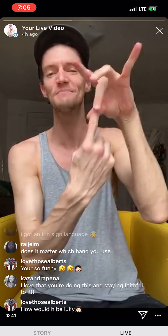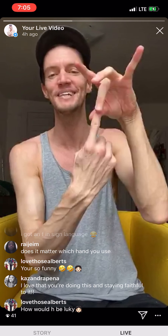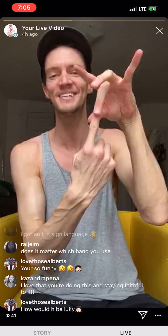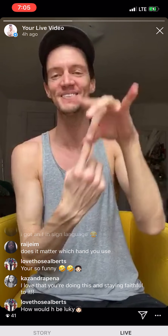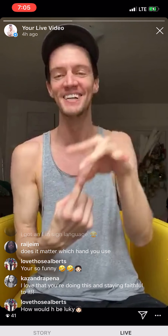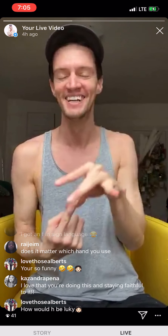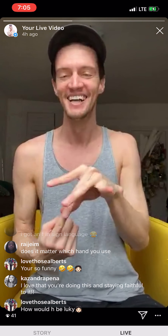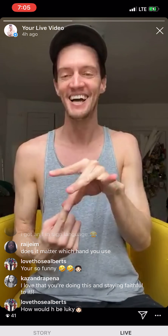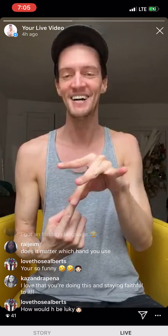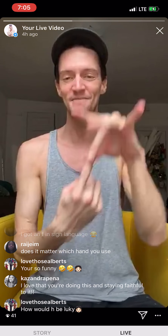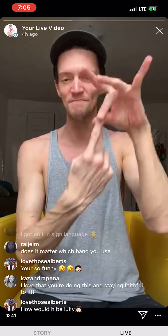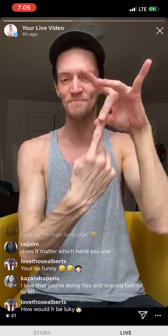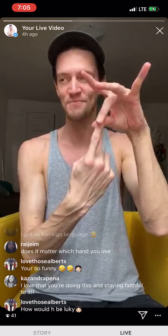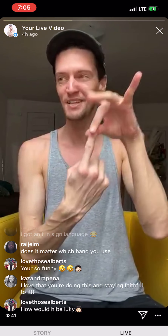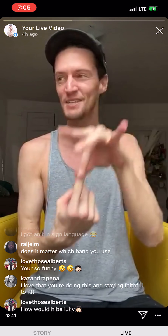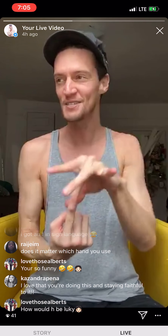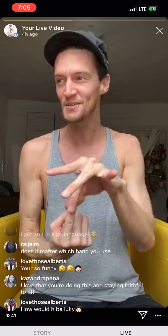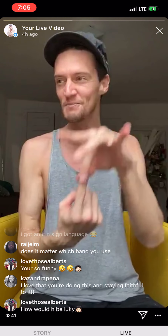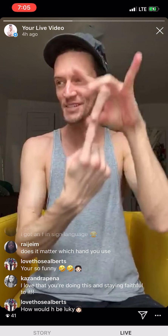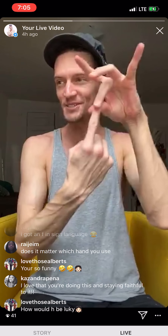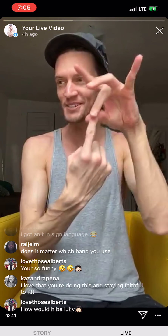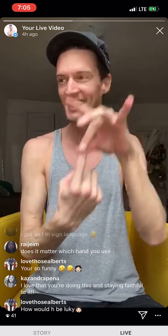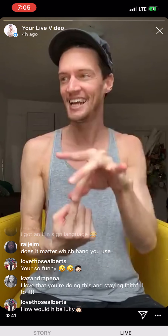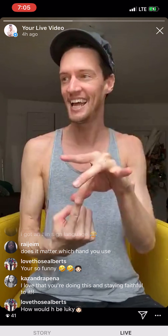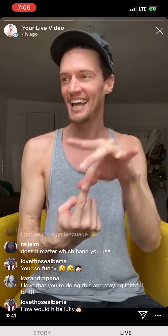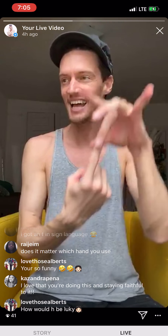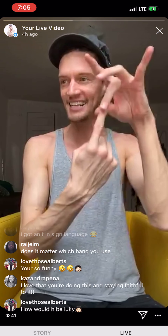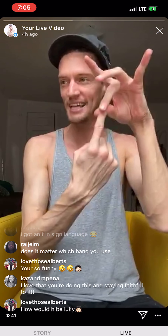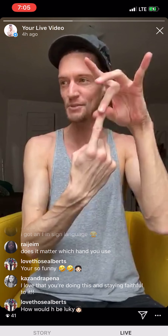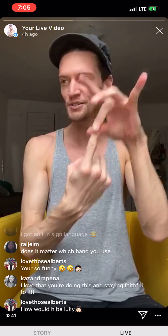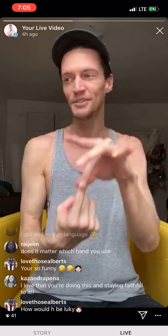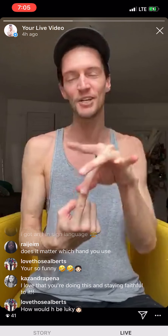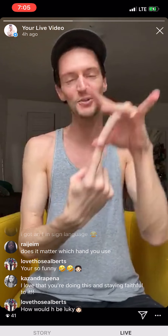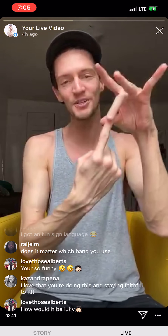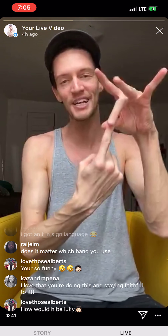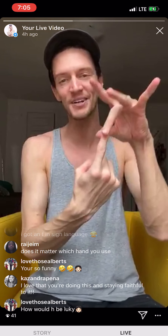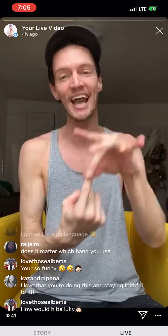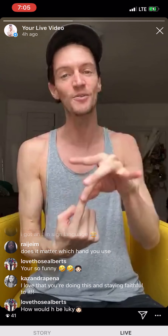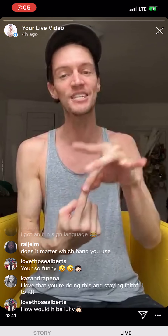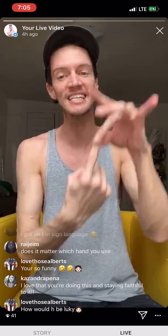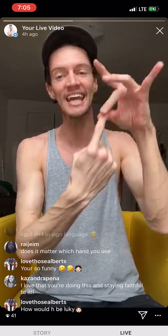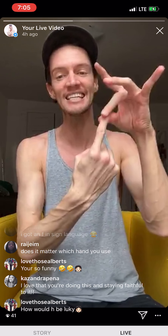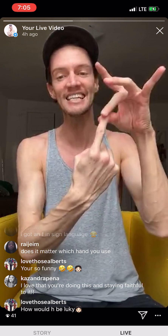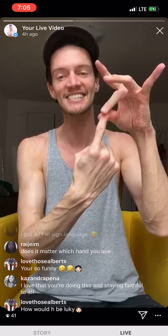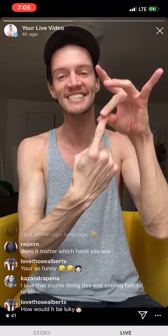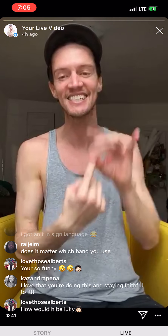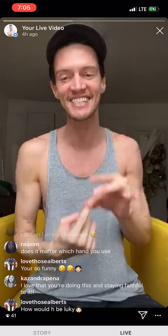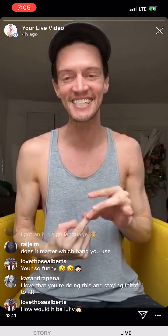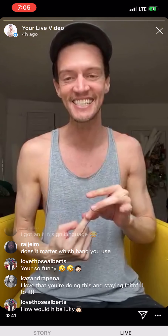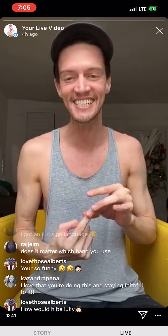pick you. Um so special. Exceptional. Extraordinary. Outstanding. Good. Good. Good.